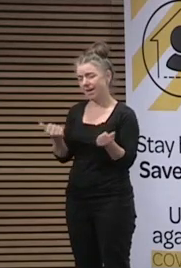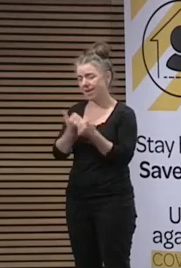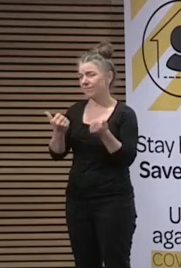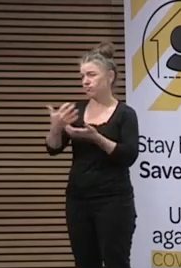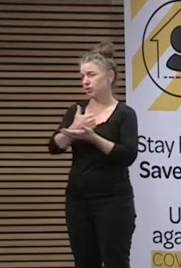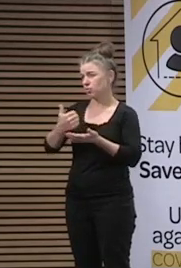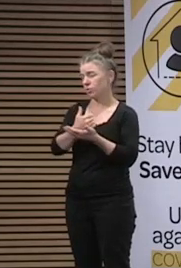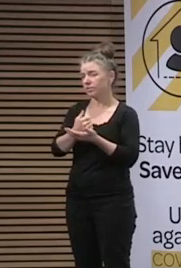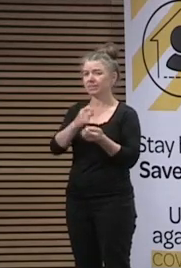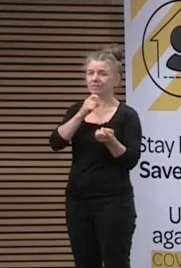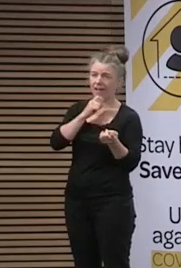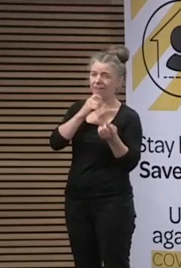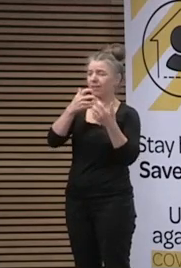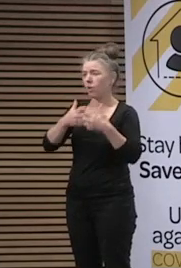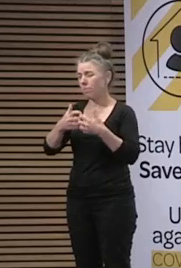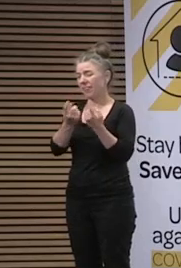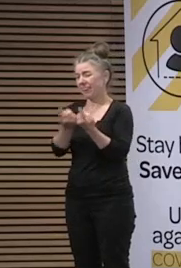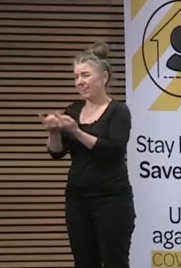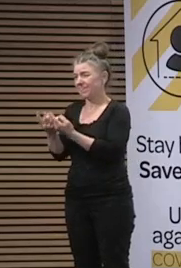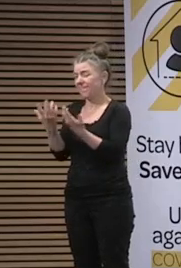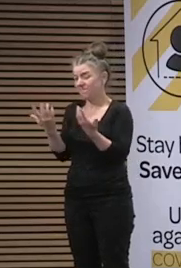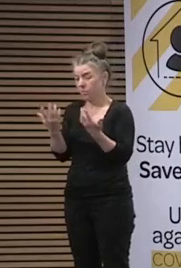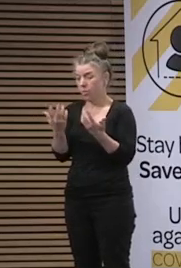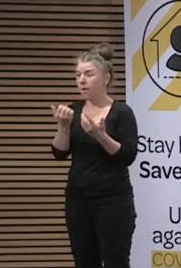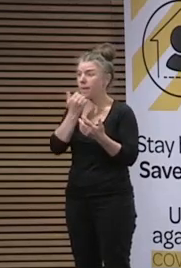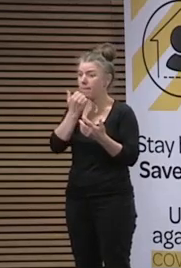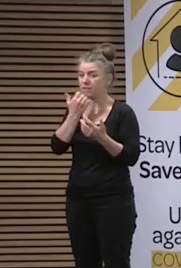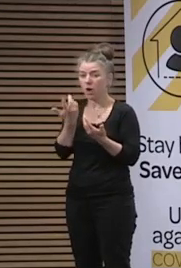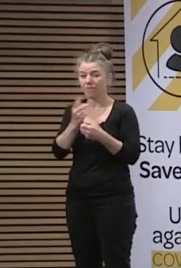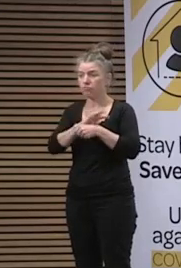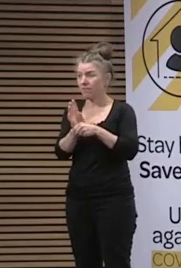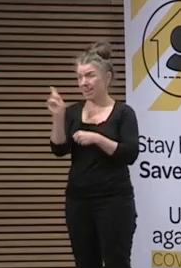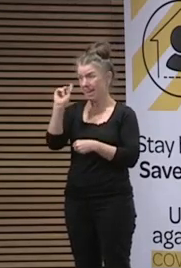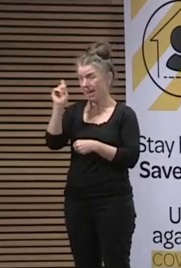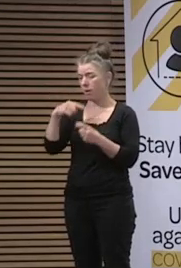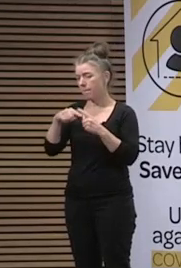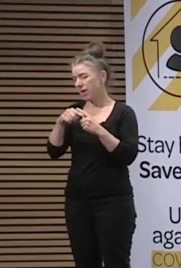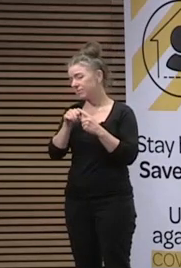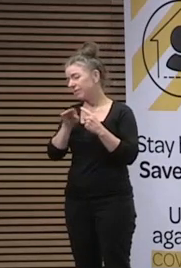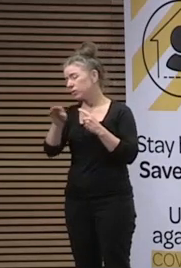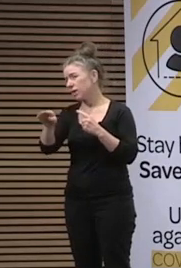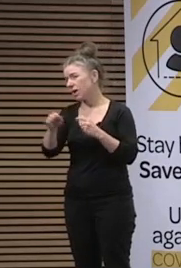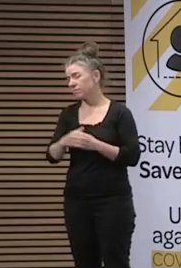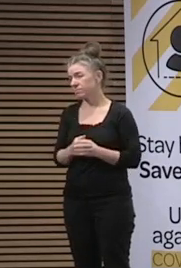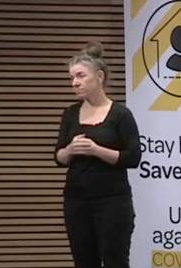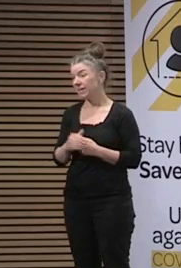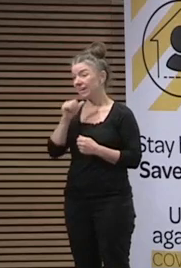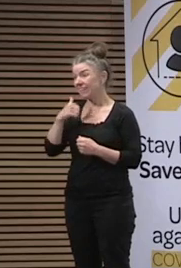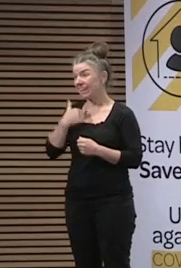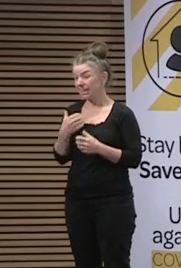to manage our current and projected cases, and we have plans well in place to boost capacity if